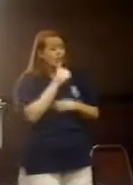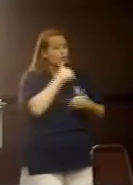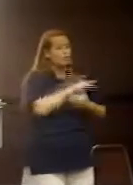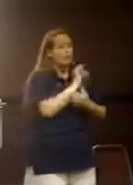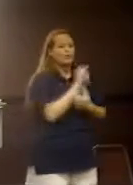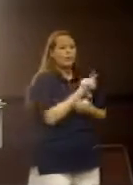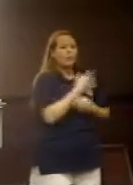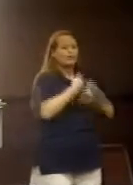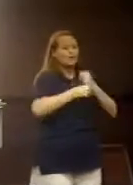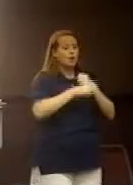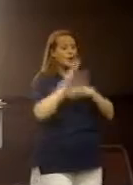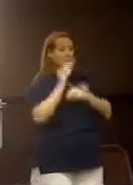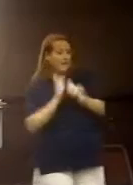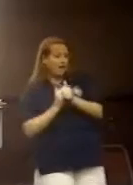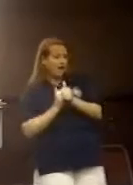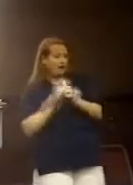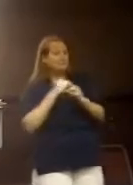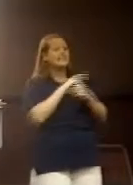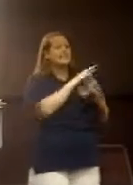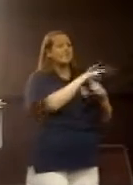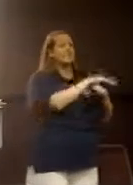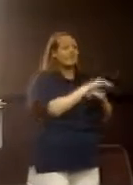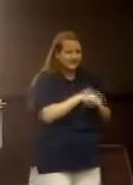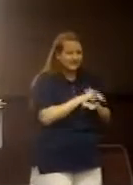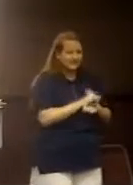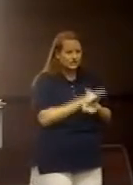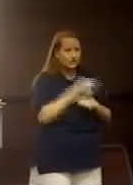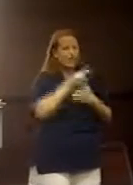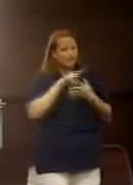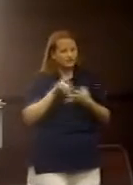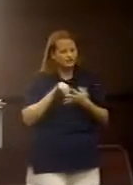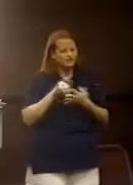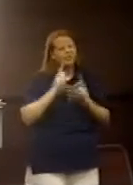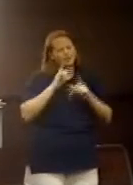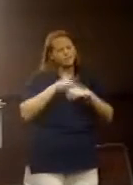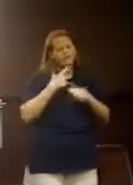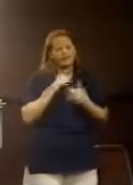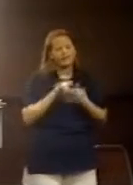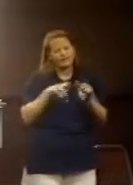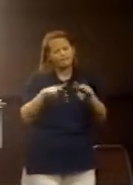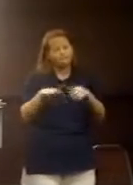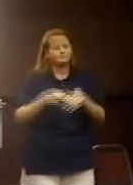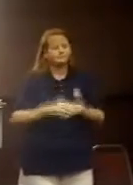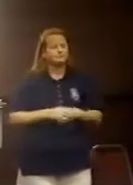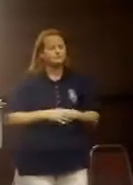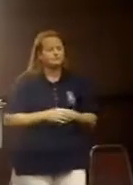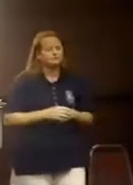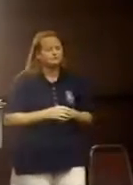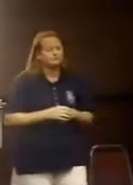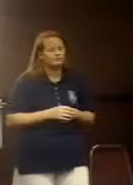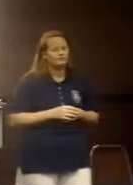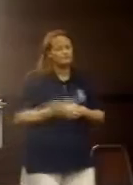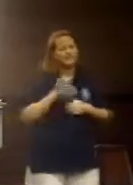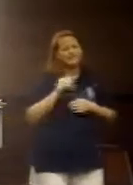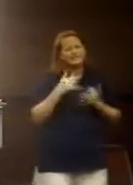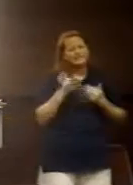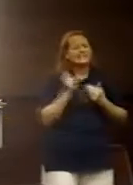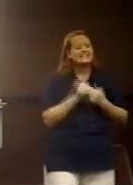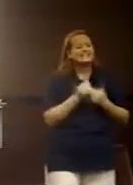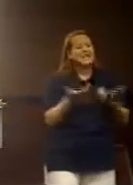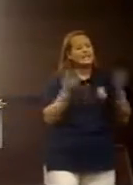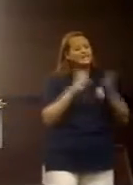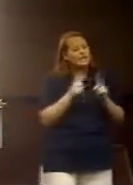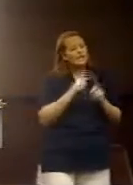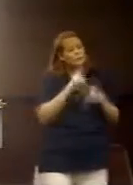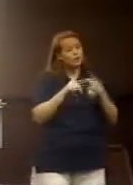year behind in English and reading. And it goes on like that. And, you know, it's a chance